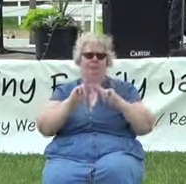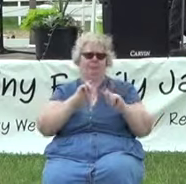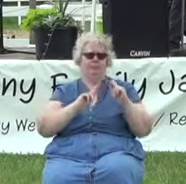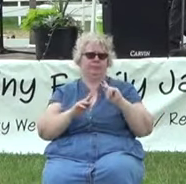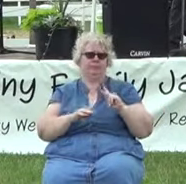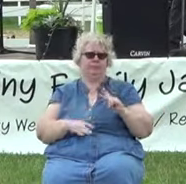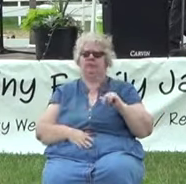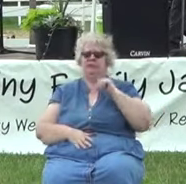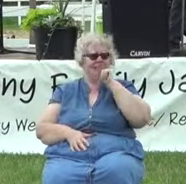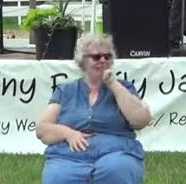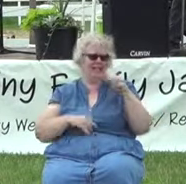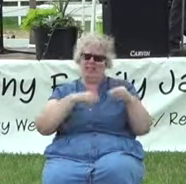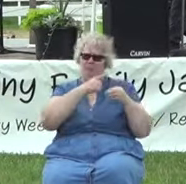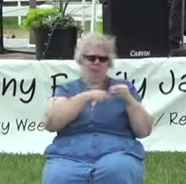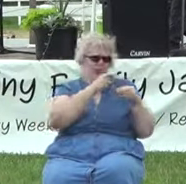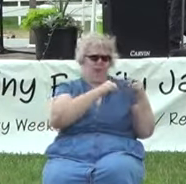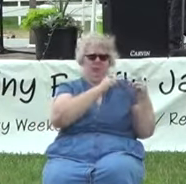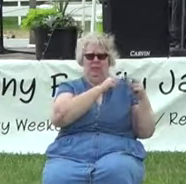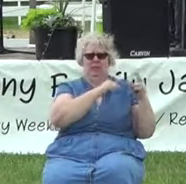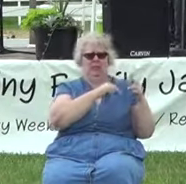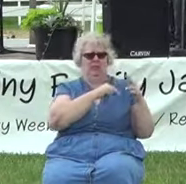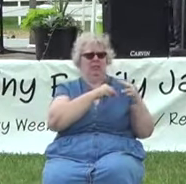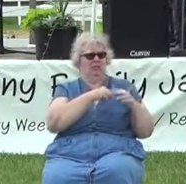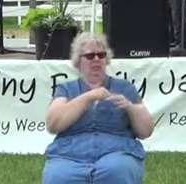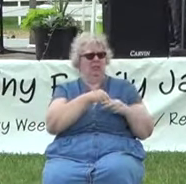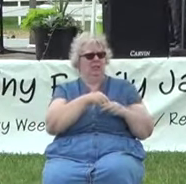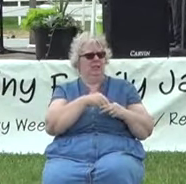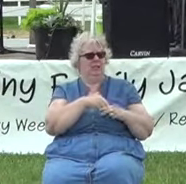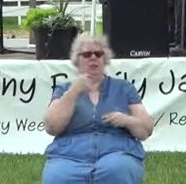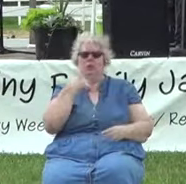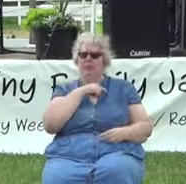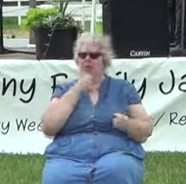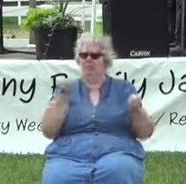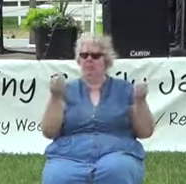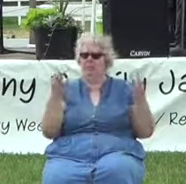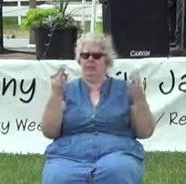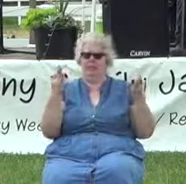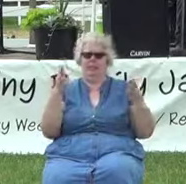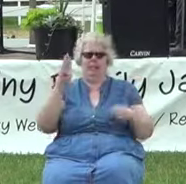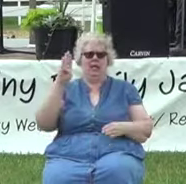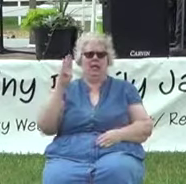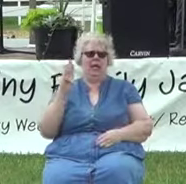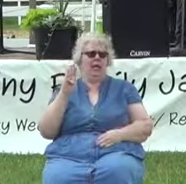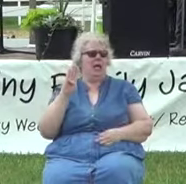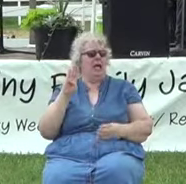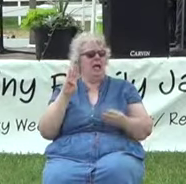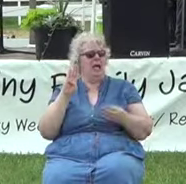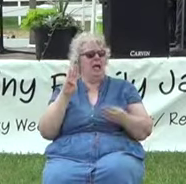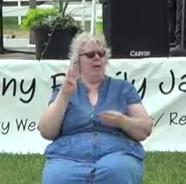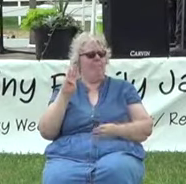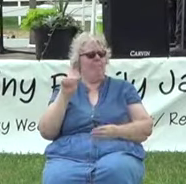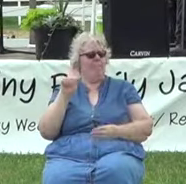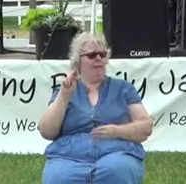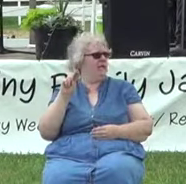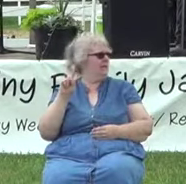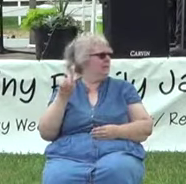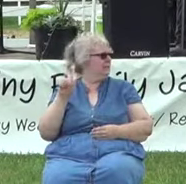It isn't about the building. It amazed me. I don't know how many bands we had here over the weekend. Probably